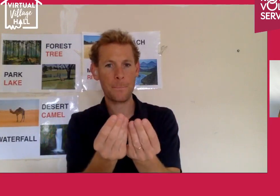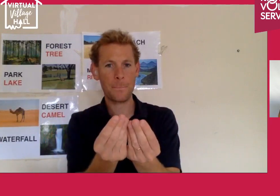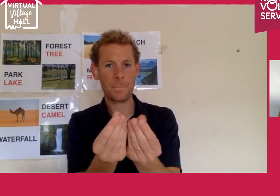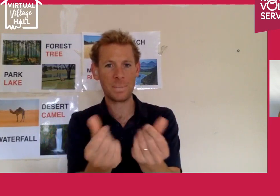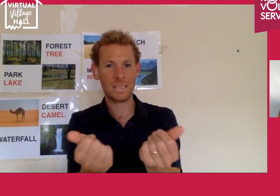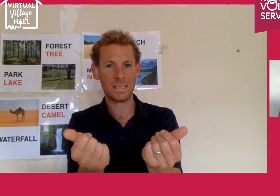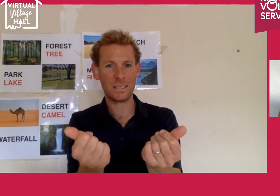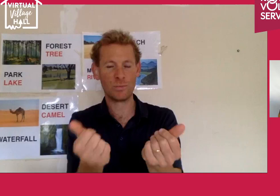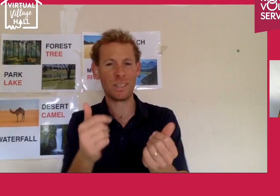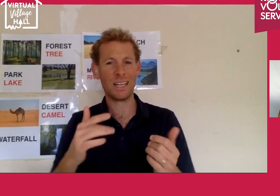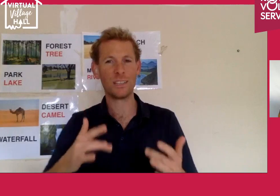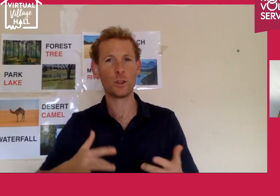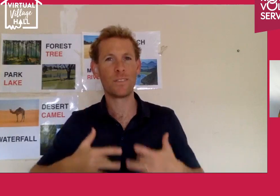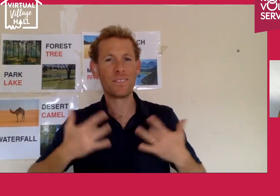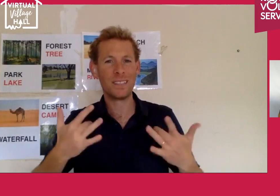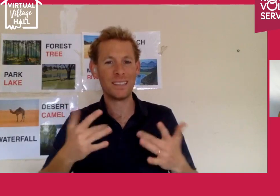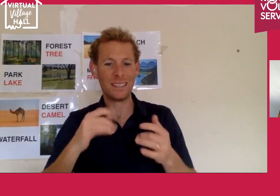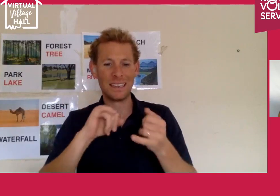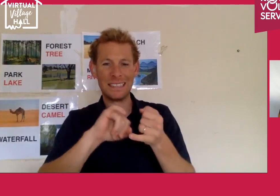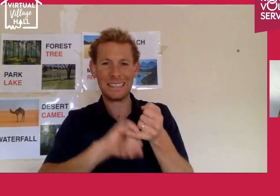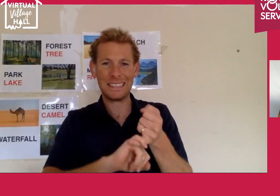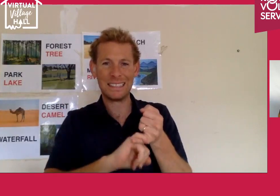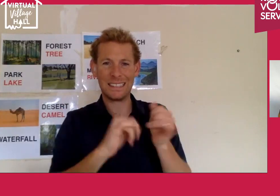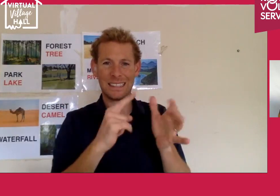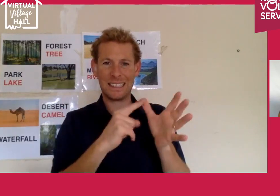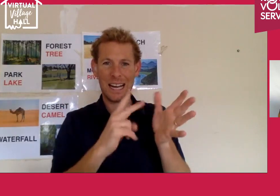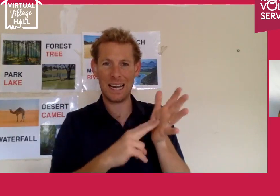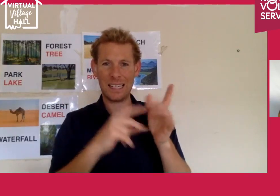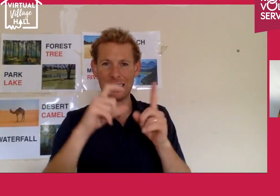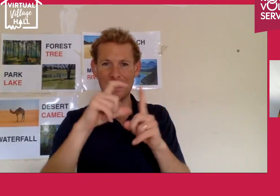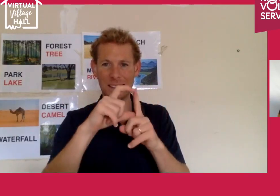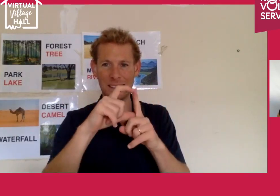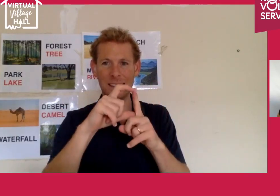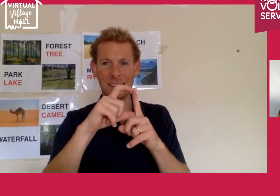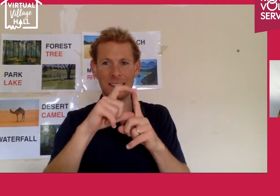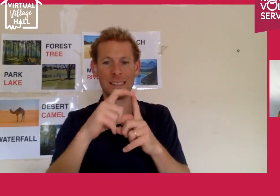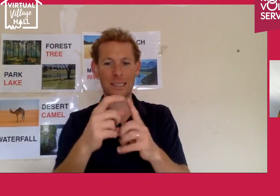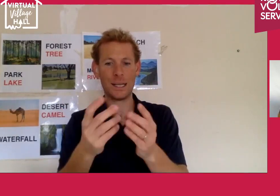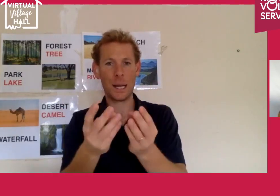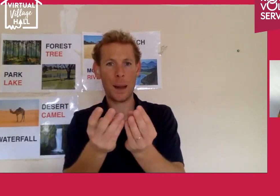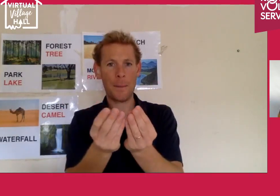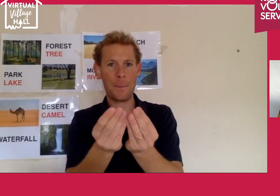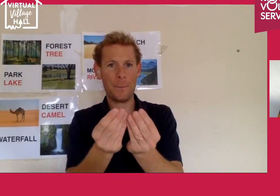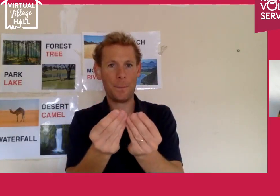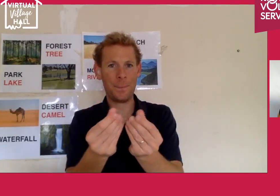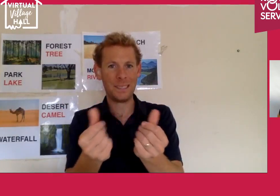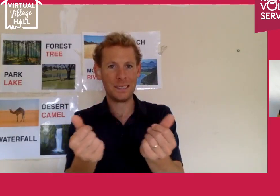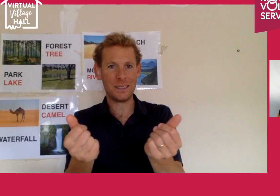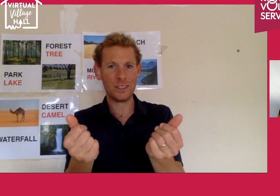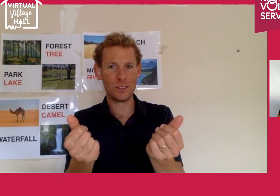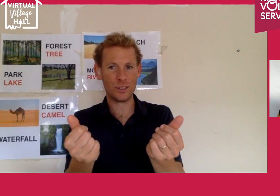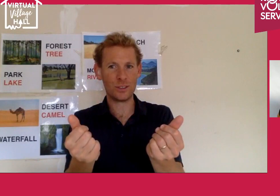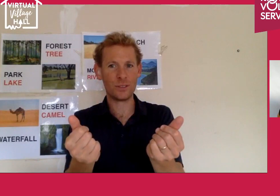Beach. Beach. It's the feel of the sand in your hands.